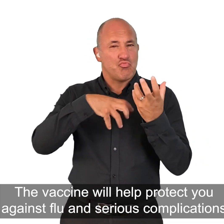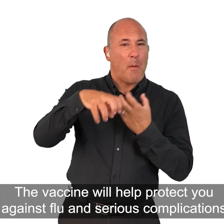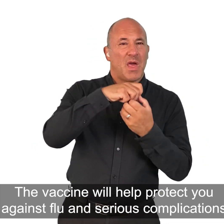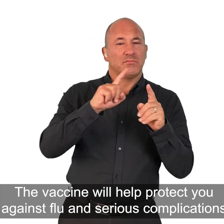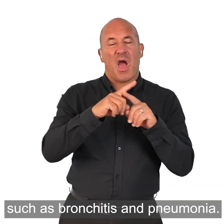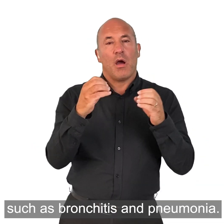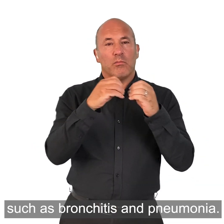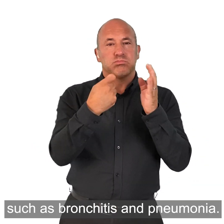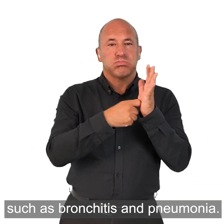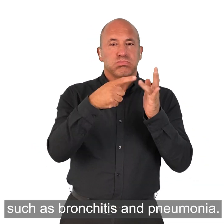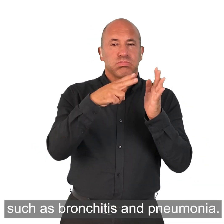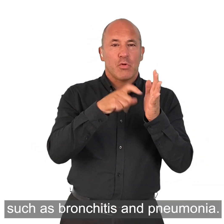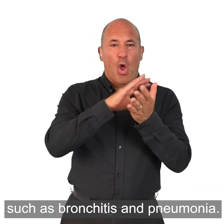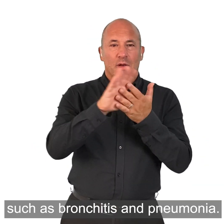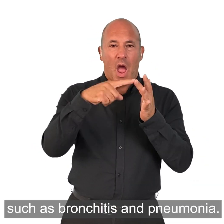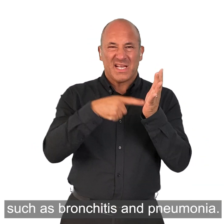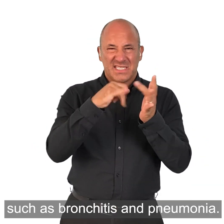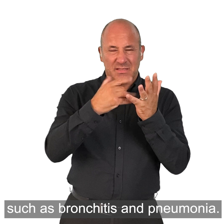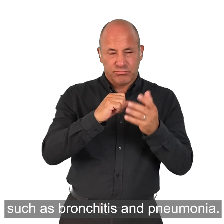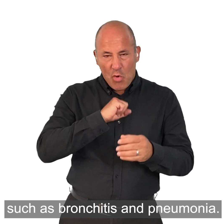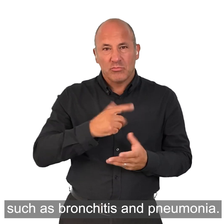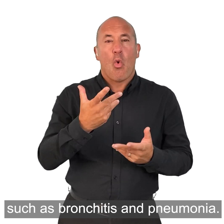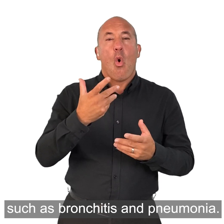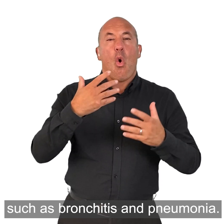complications, such as bronchitis and pneumonia.